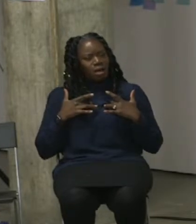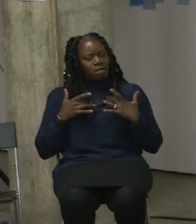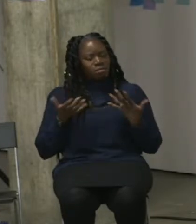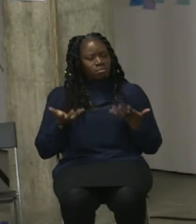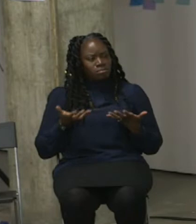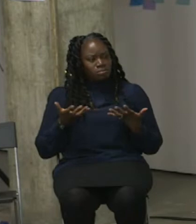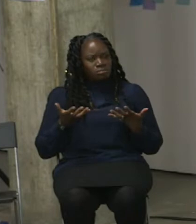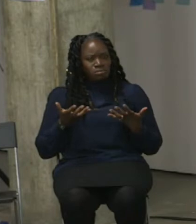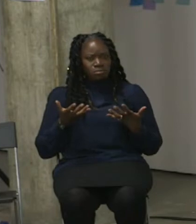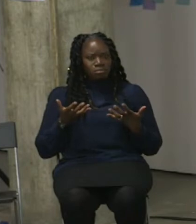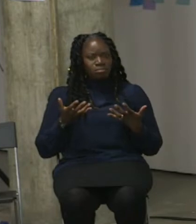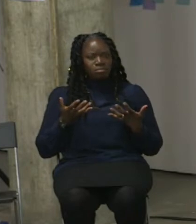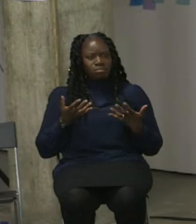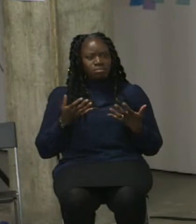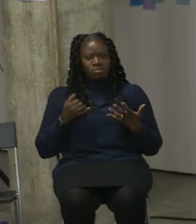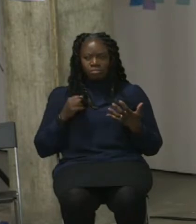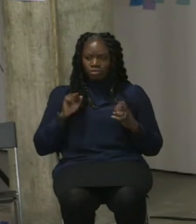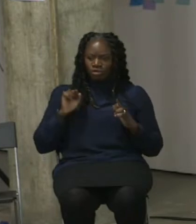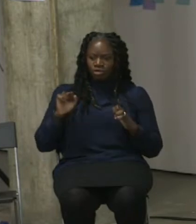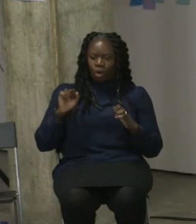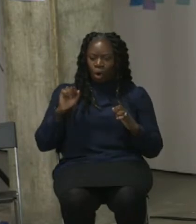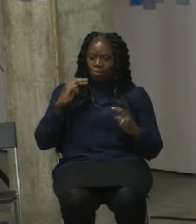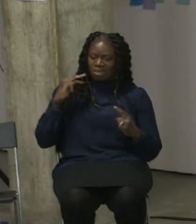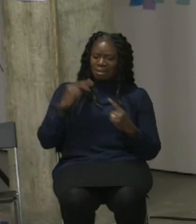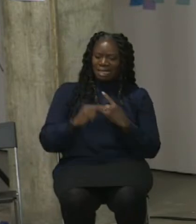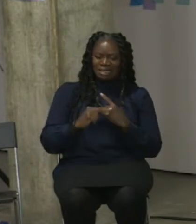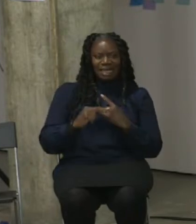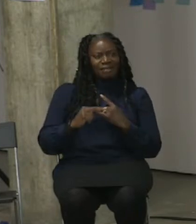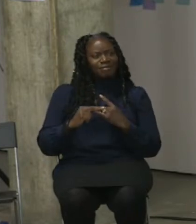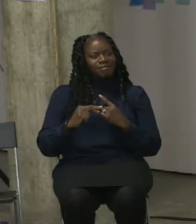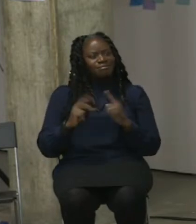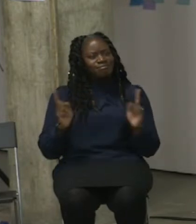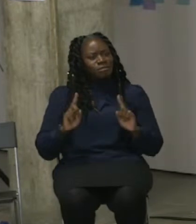How do you see the struggle? How do you